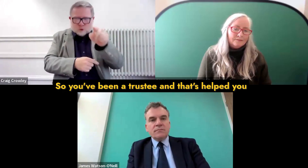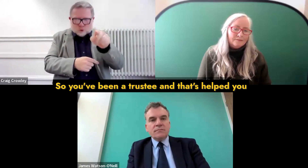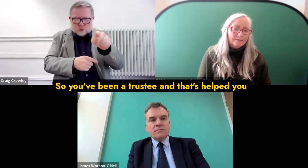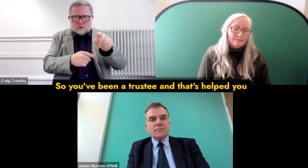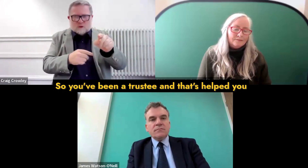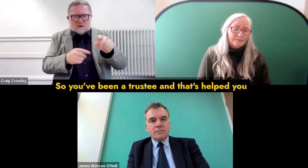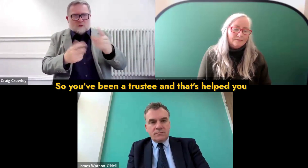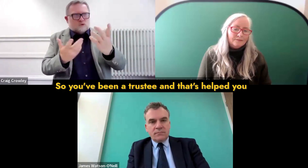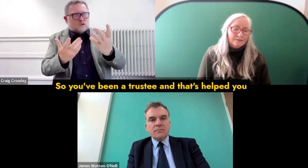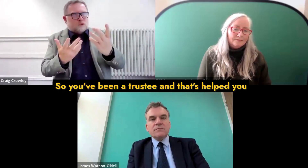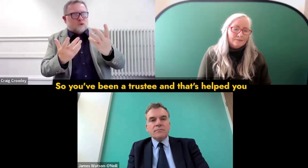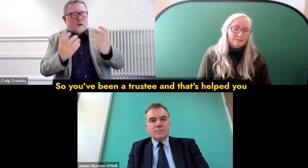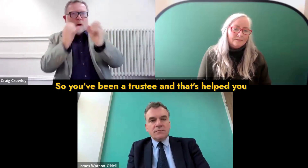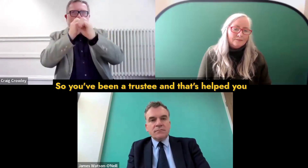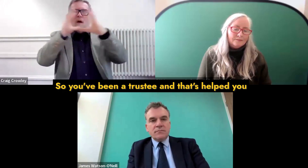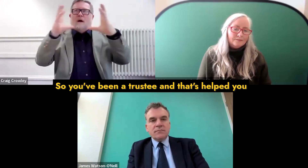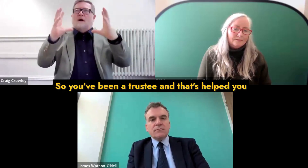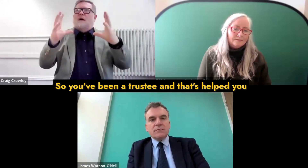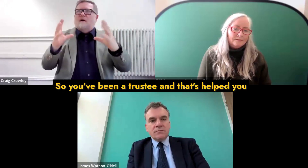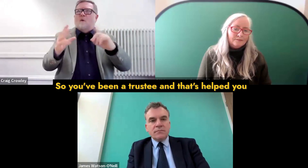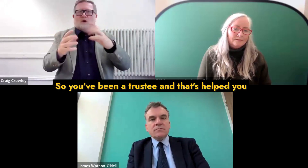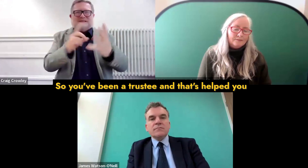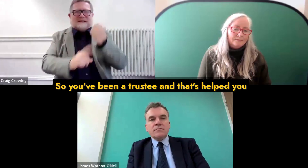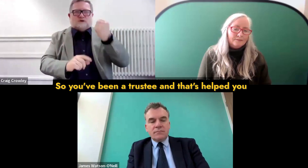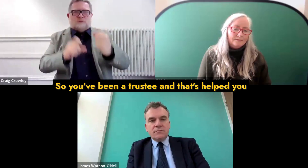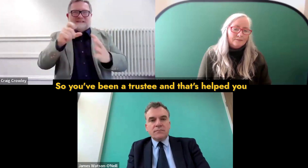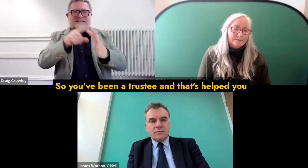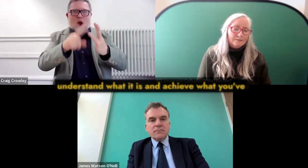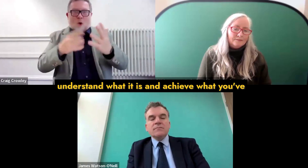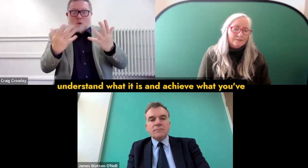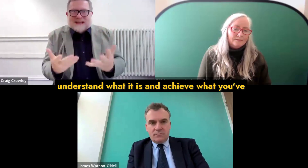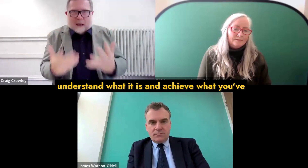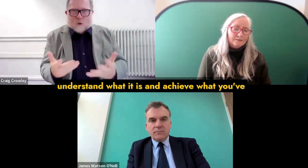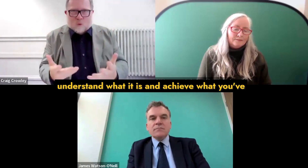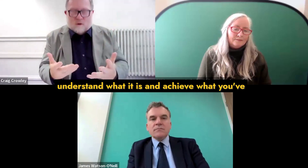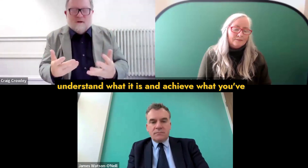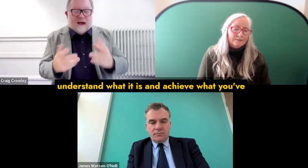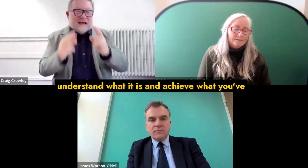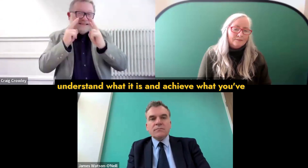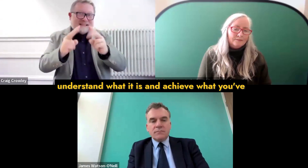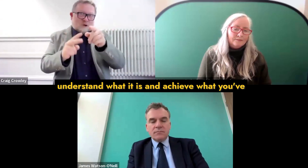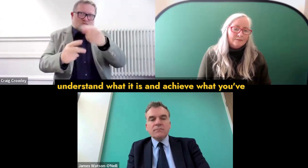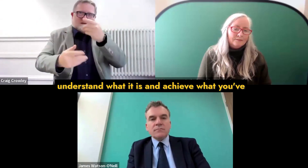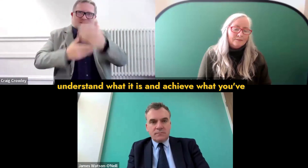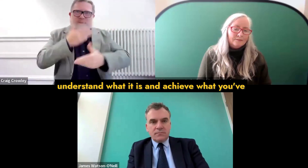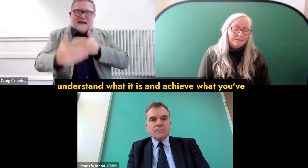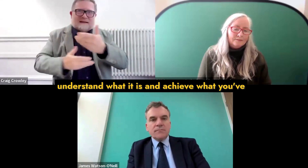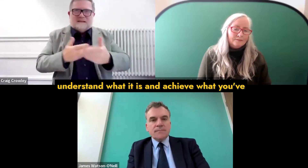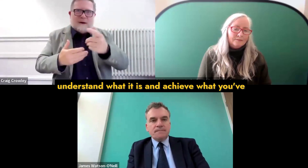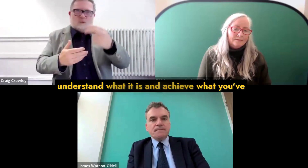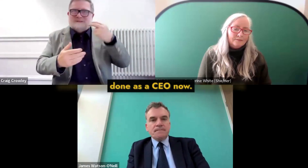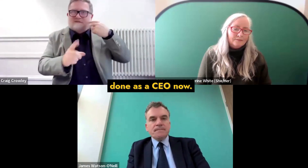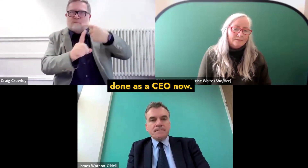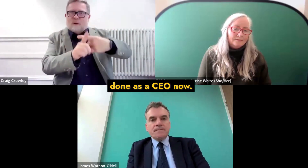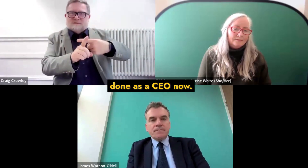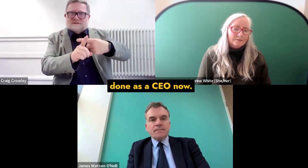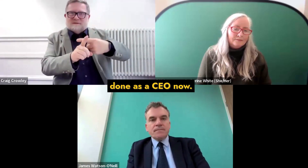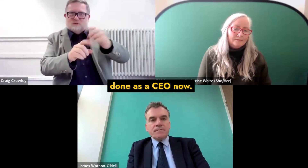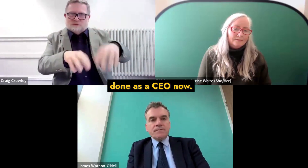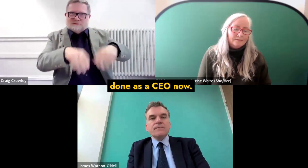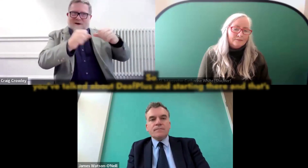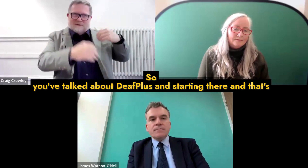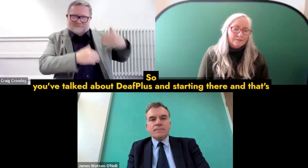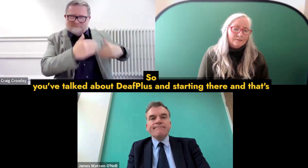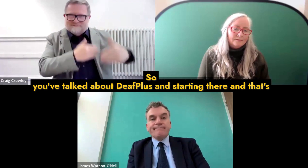So you've been a trustee and that's helped you understand what it is and achieve what you've done as a